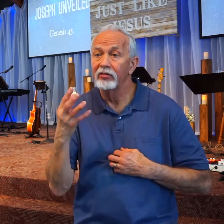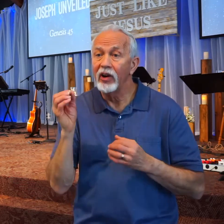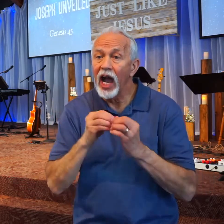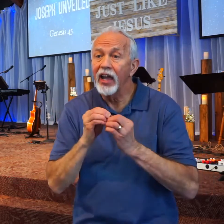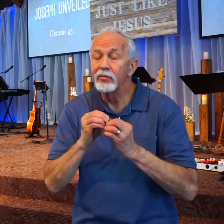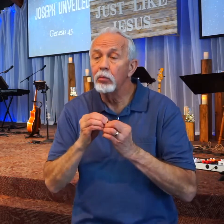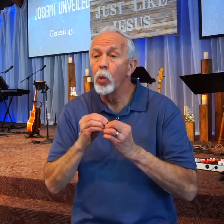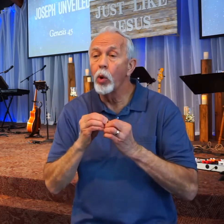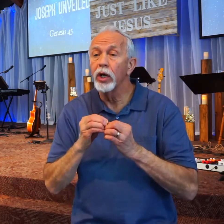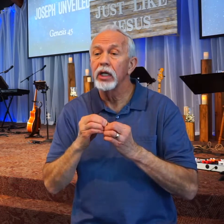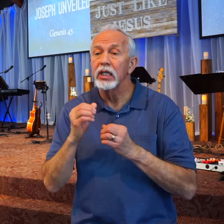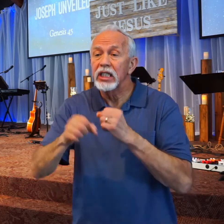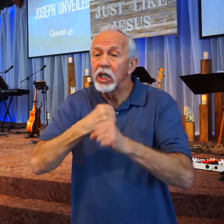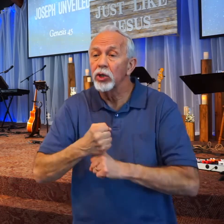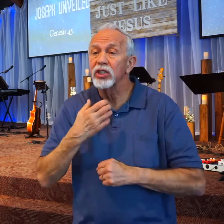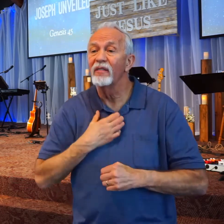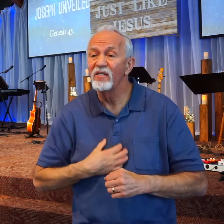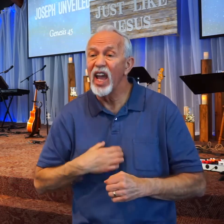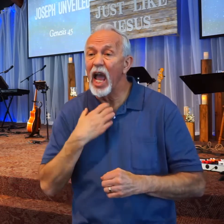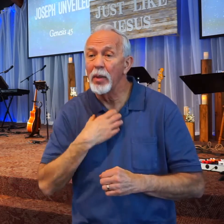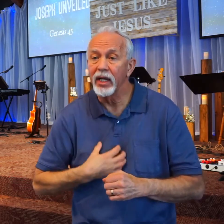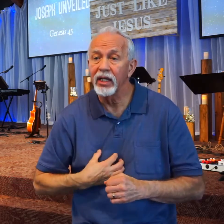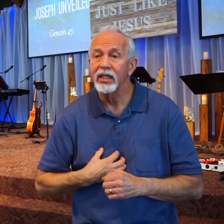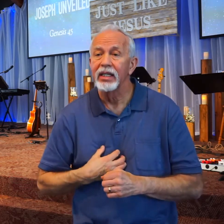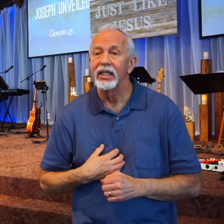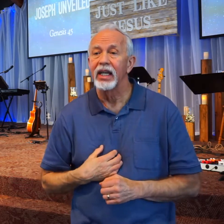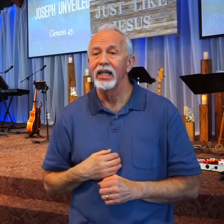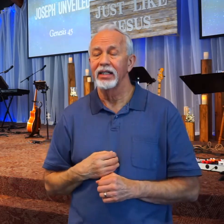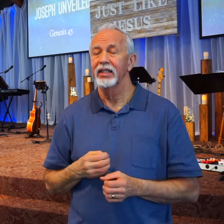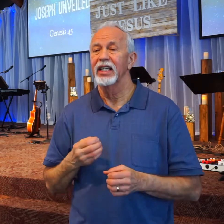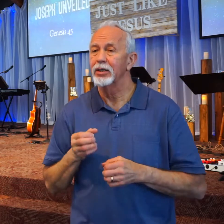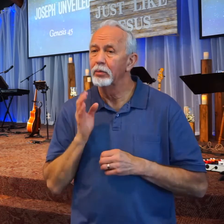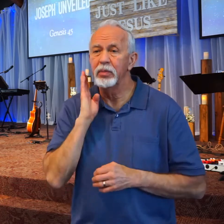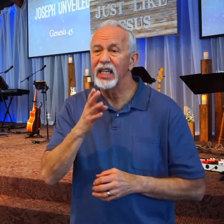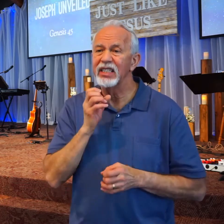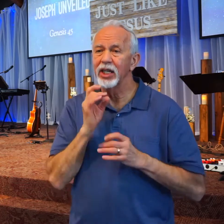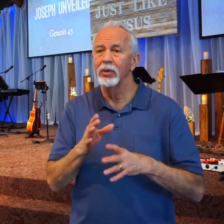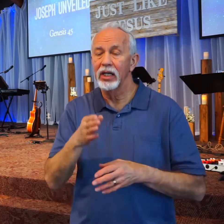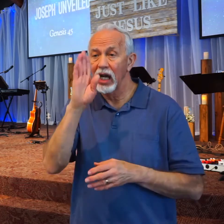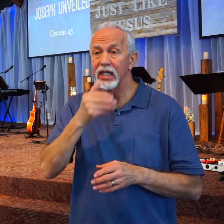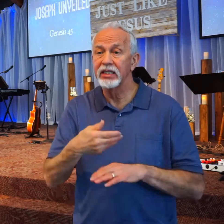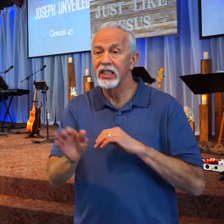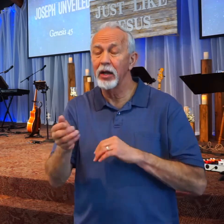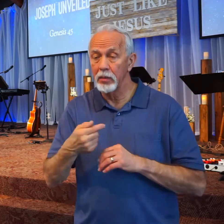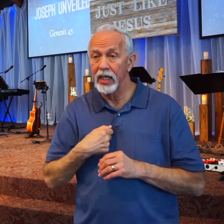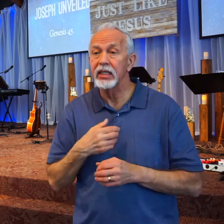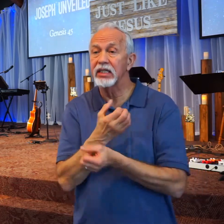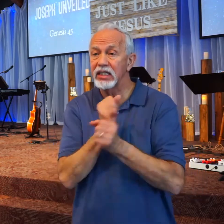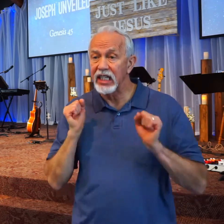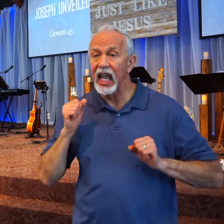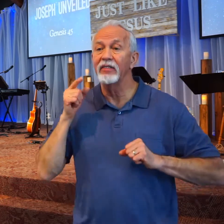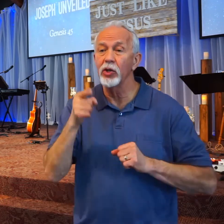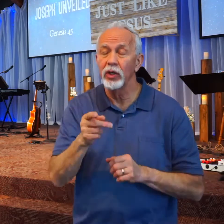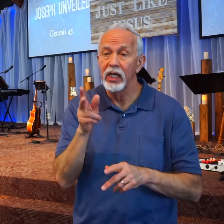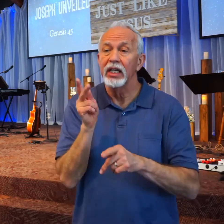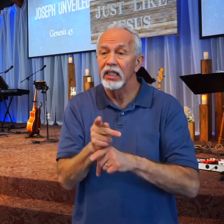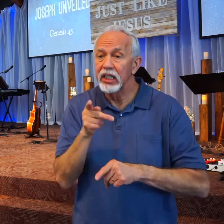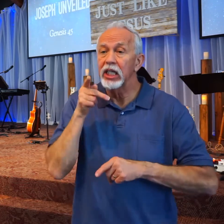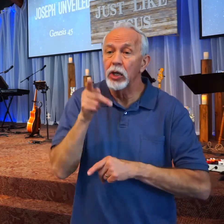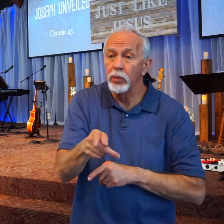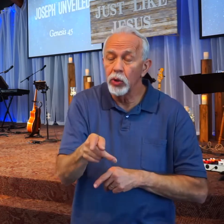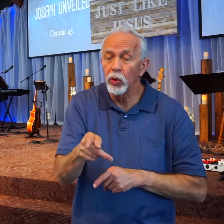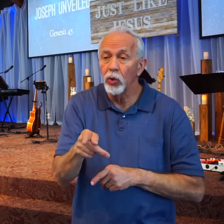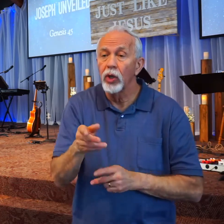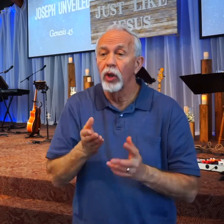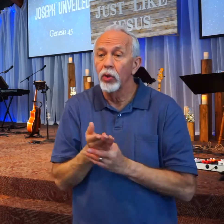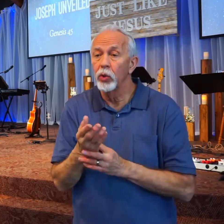seen nothing yet. And so God sent me here to preserve you as a remnant in the land, to keep you by a great